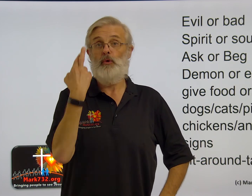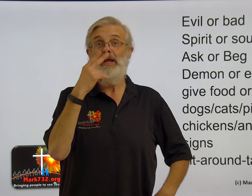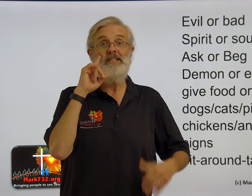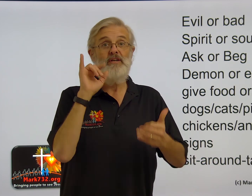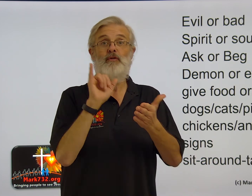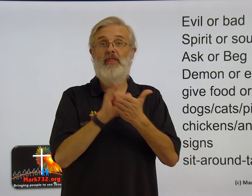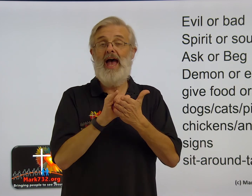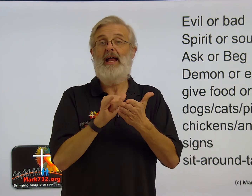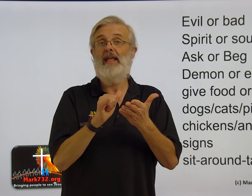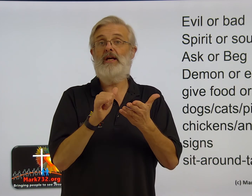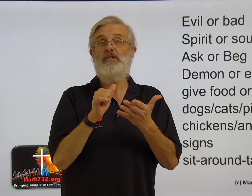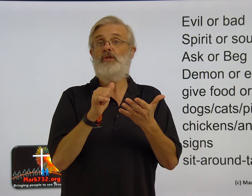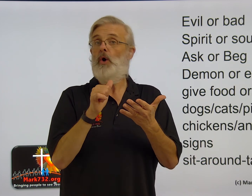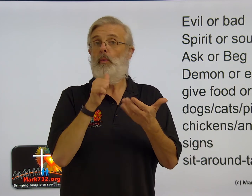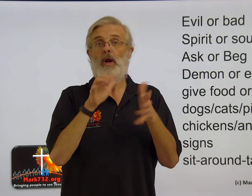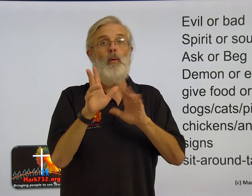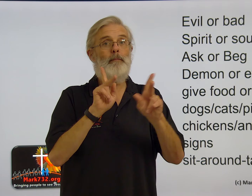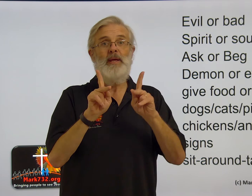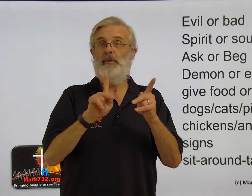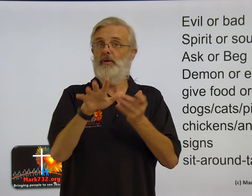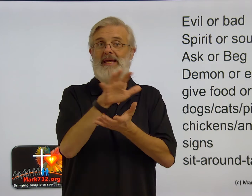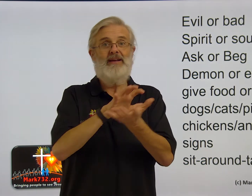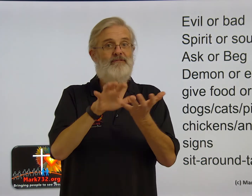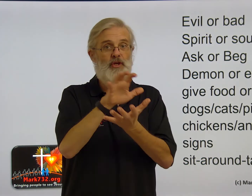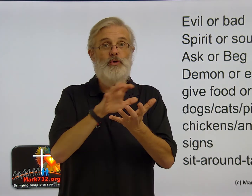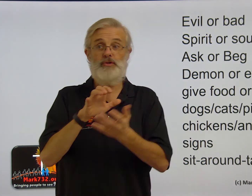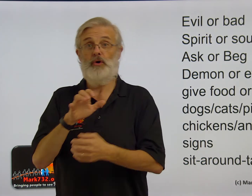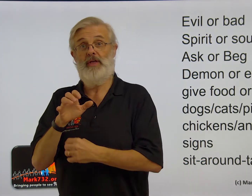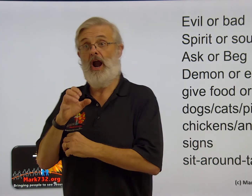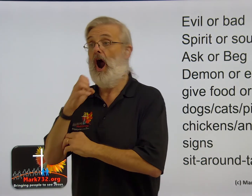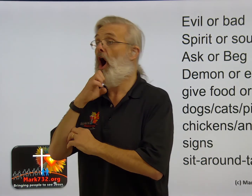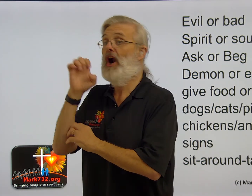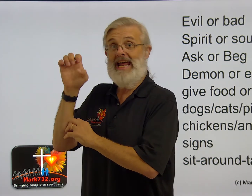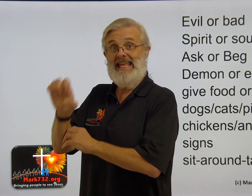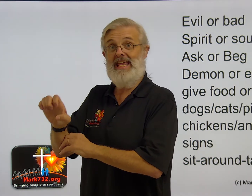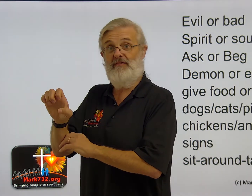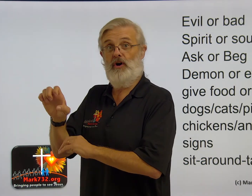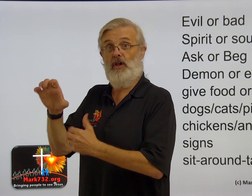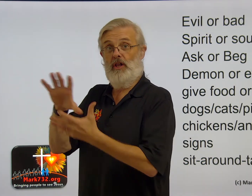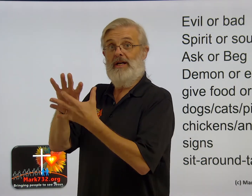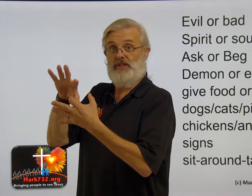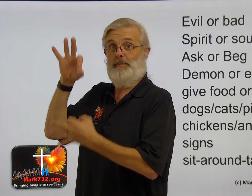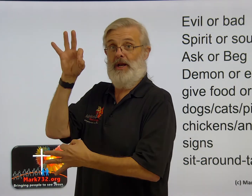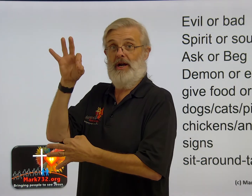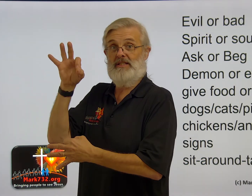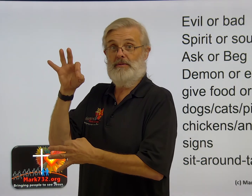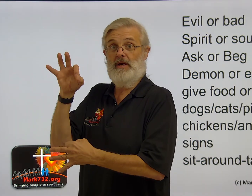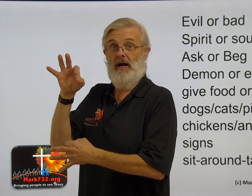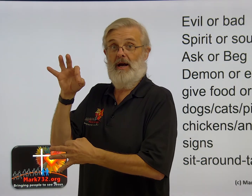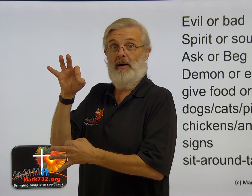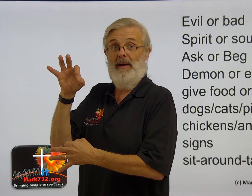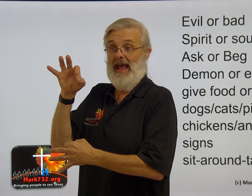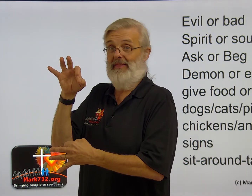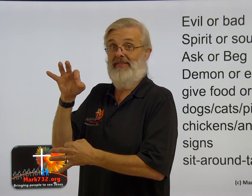reason for that is we don't want people to be confused so there are evil spirits and then